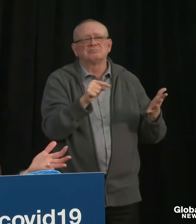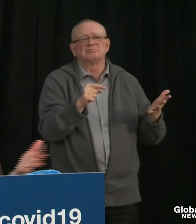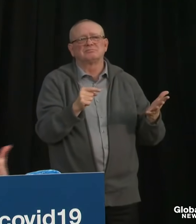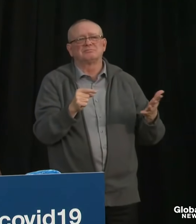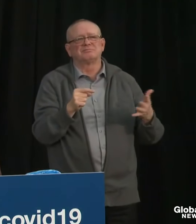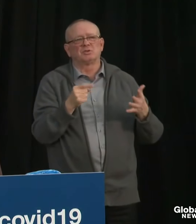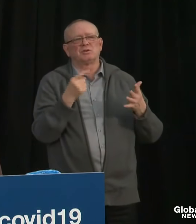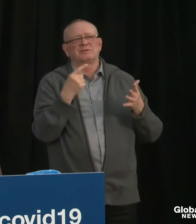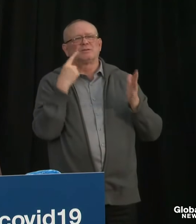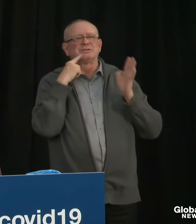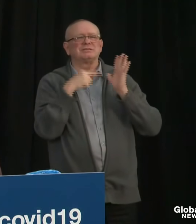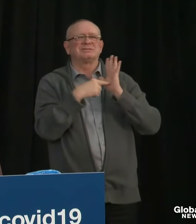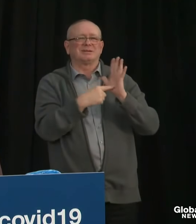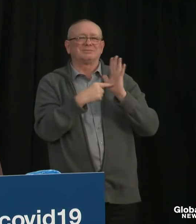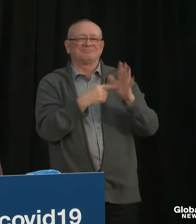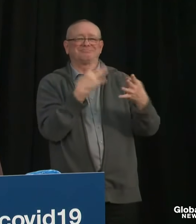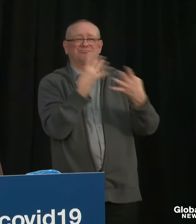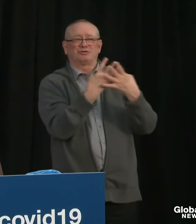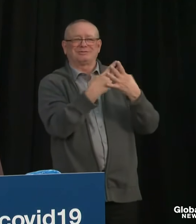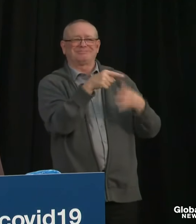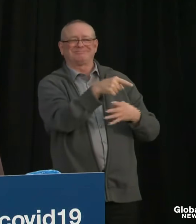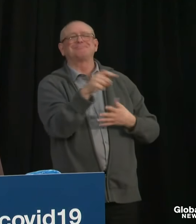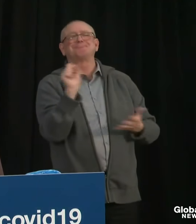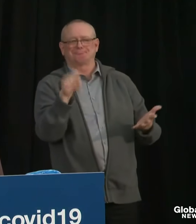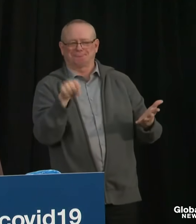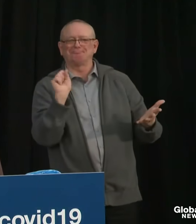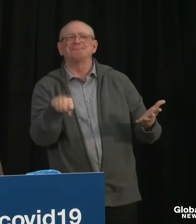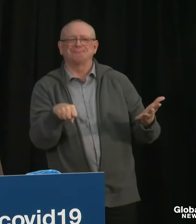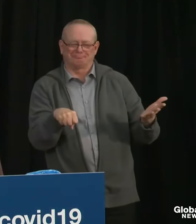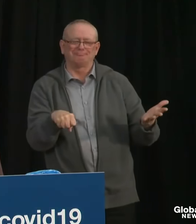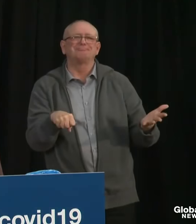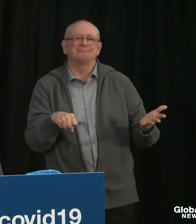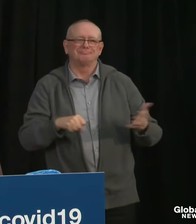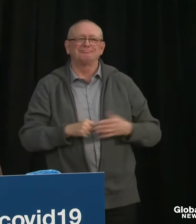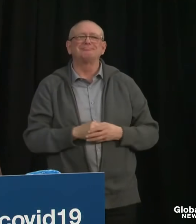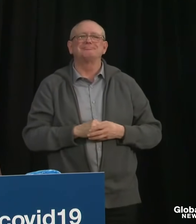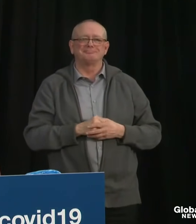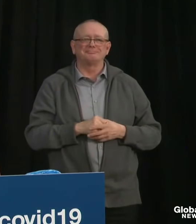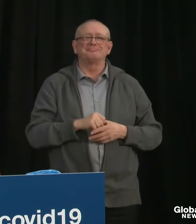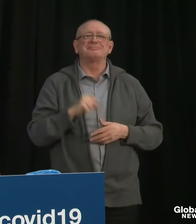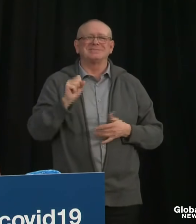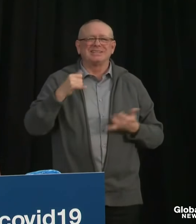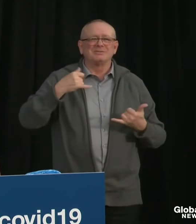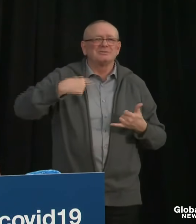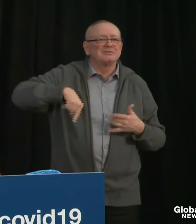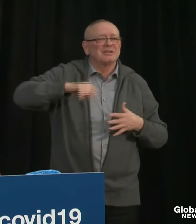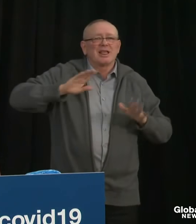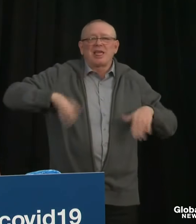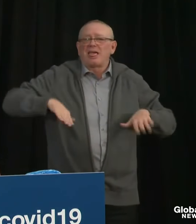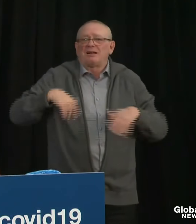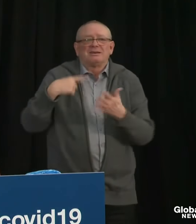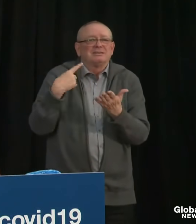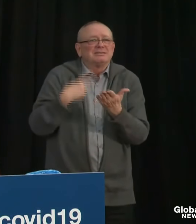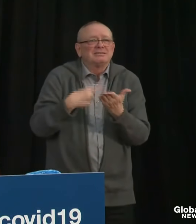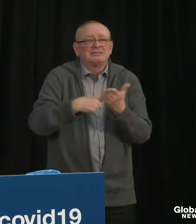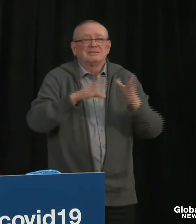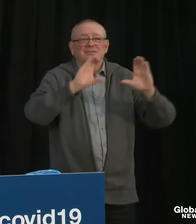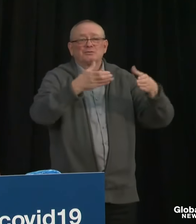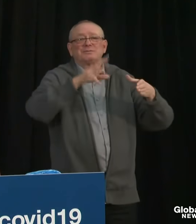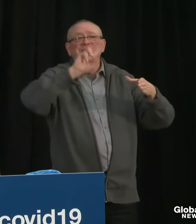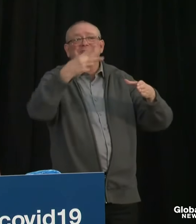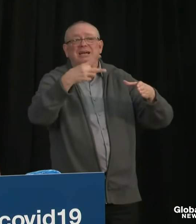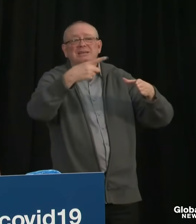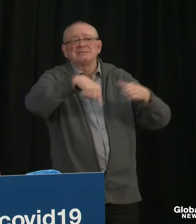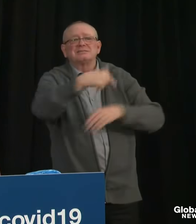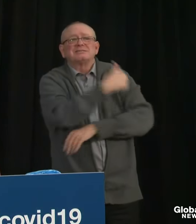multiple factors to consider when we're looking at phase 2. But again, those decisions have not yet been made, and they will be, of course, challenging.